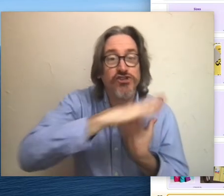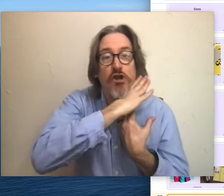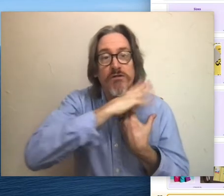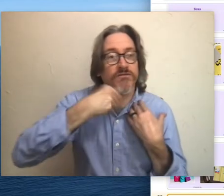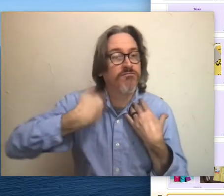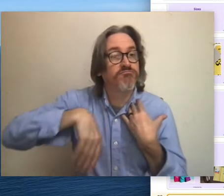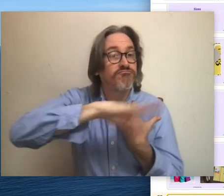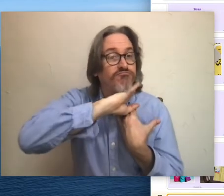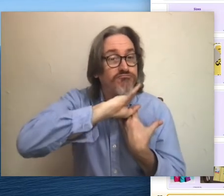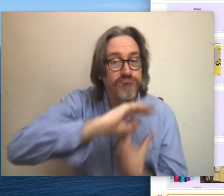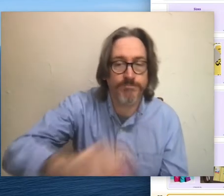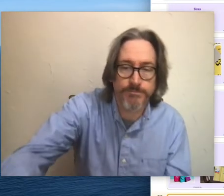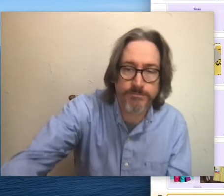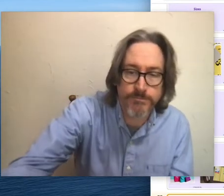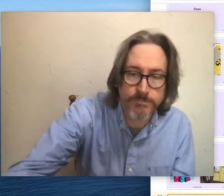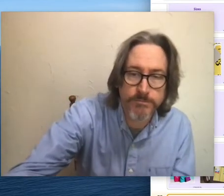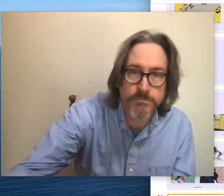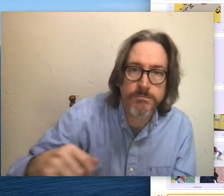scarf,